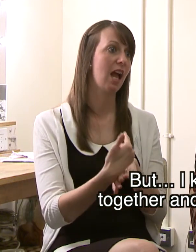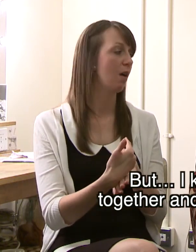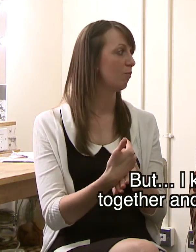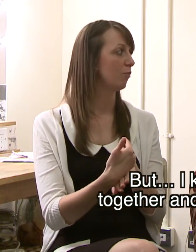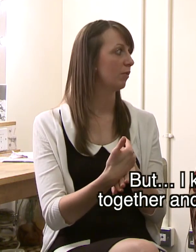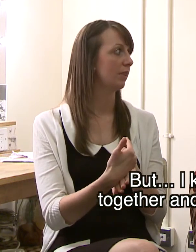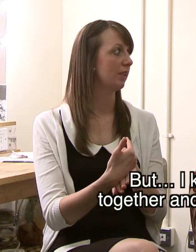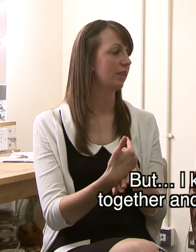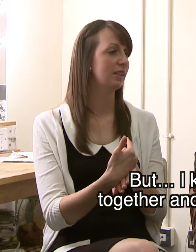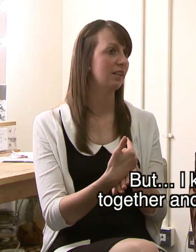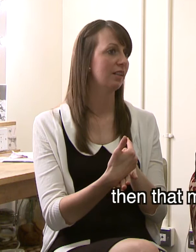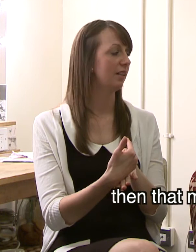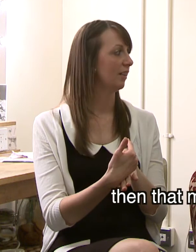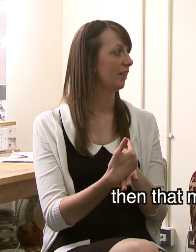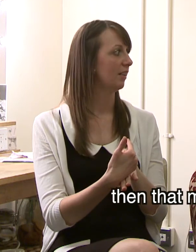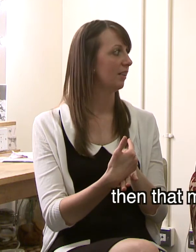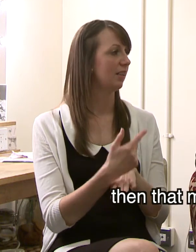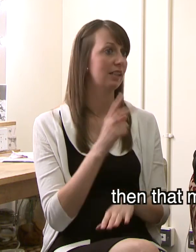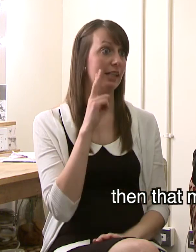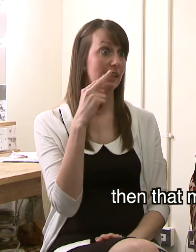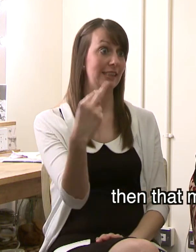can see, it means everybody can see.